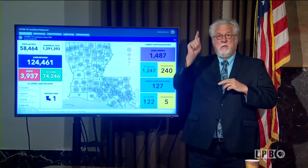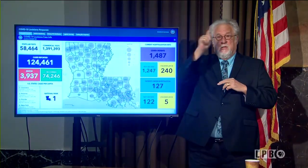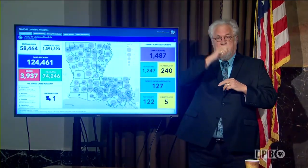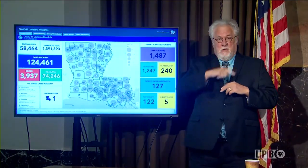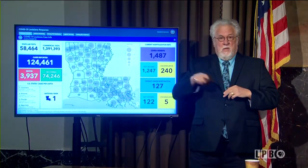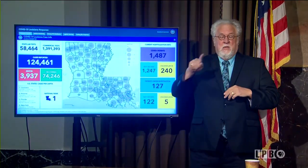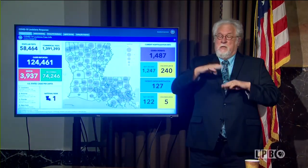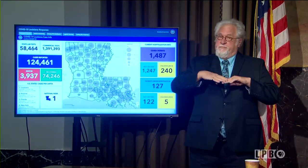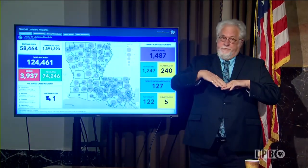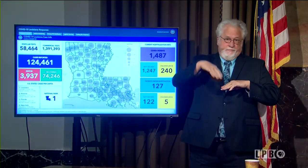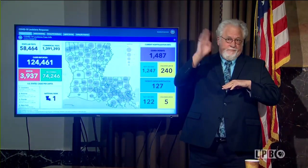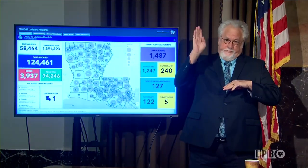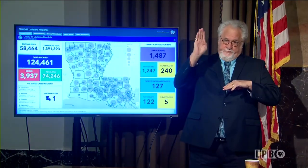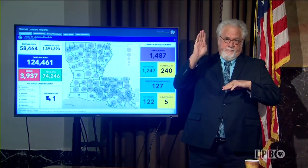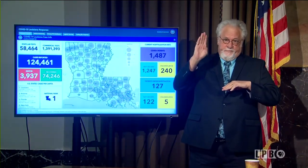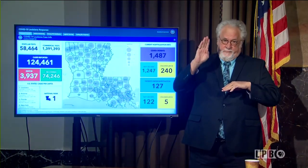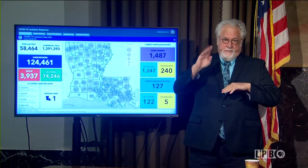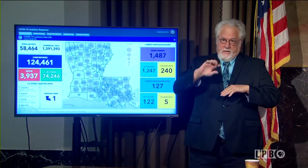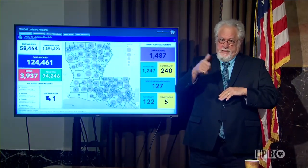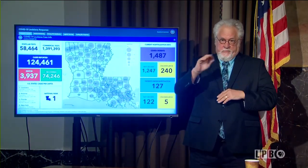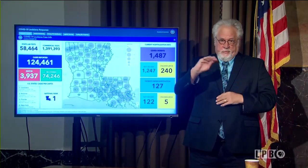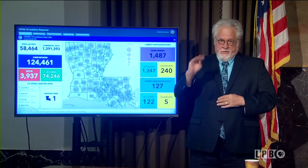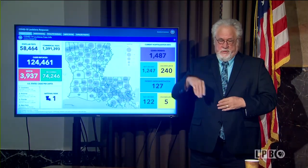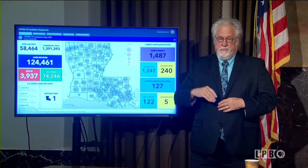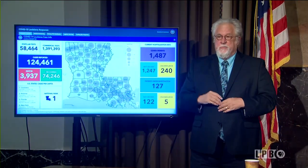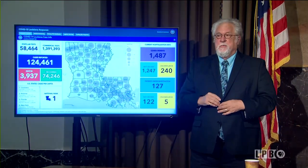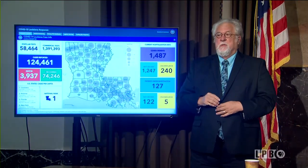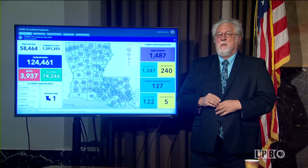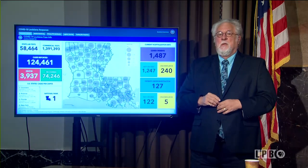in excess of 10%.